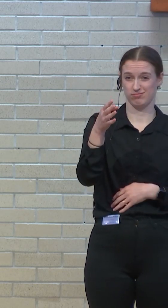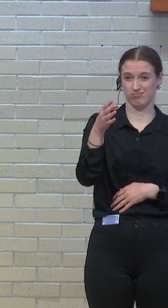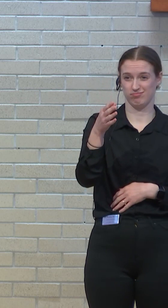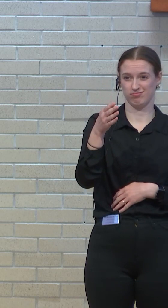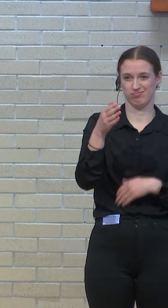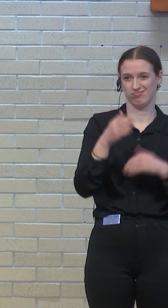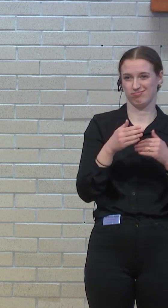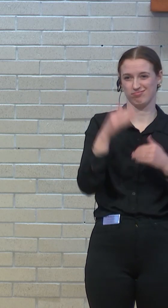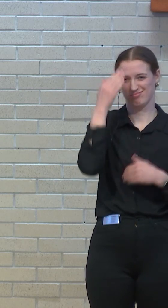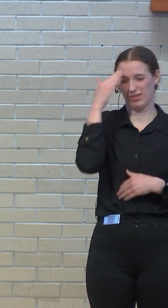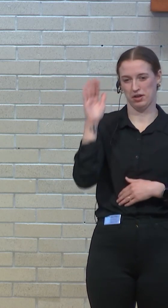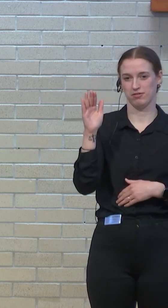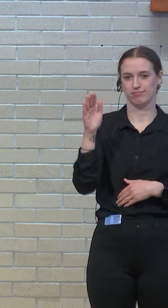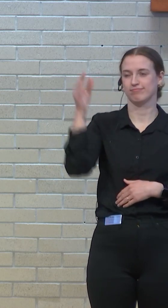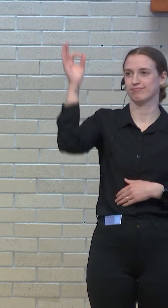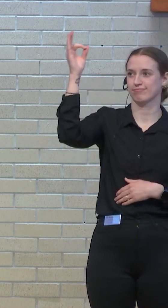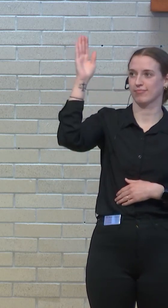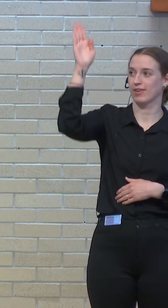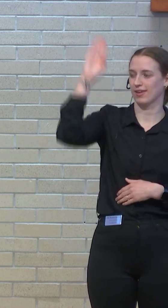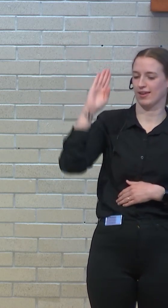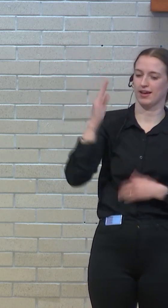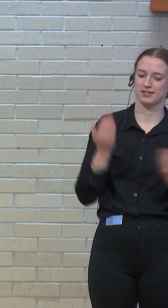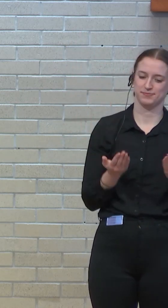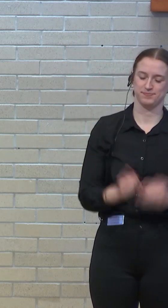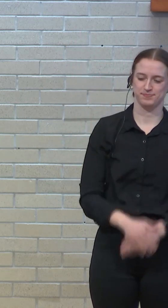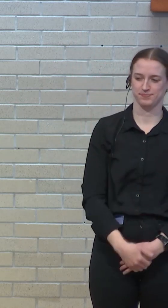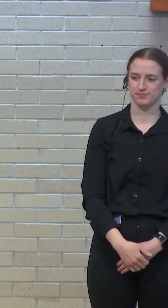is near, okay? All right.